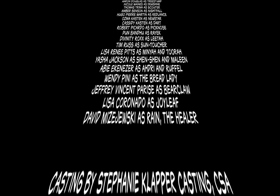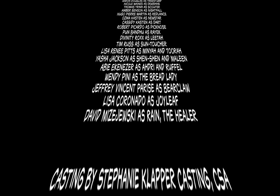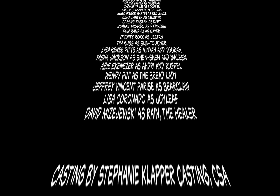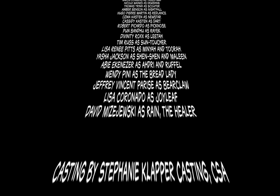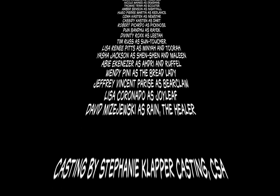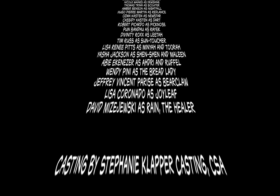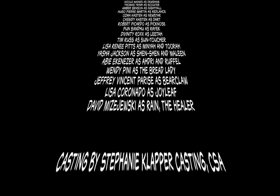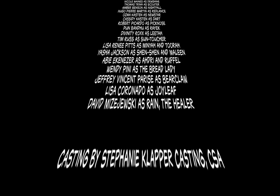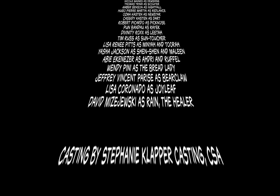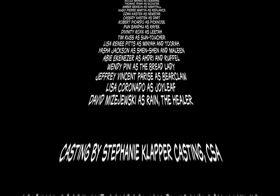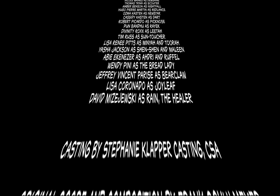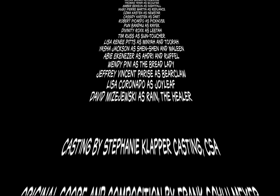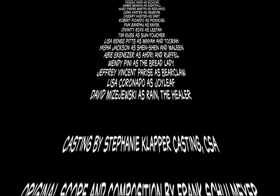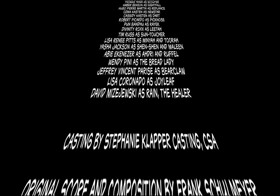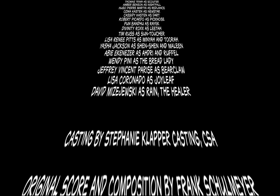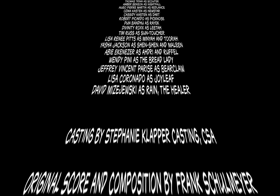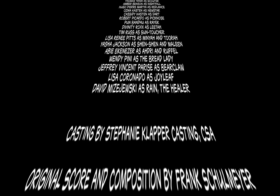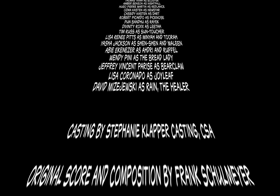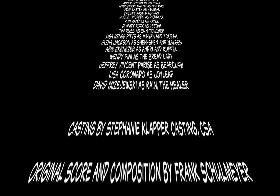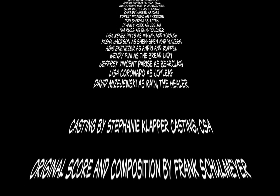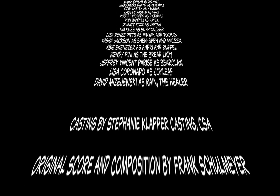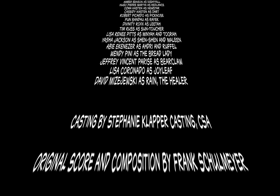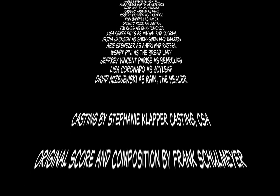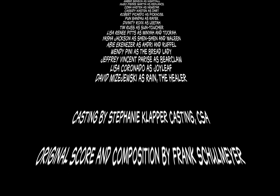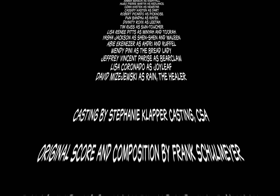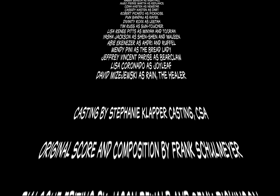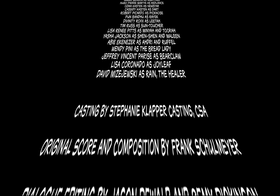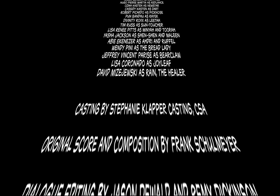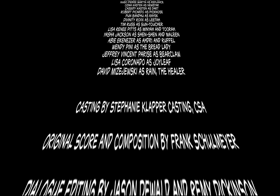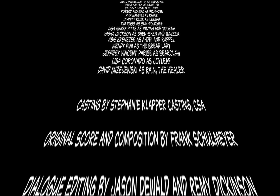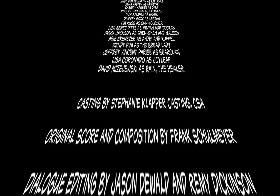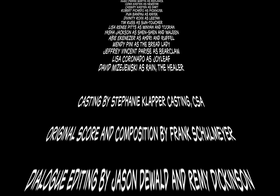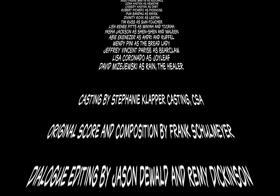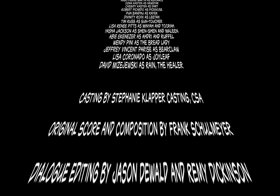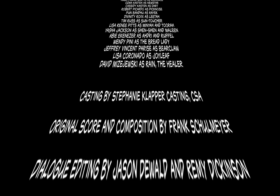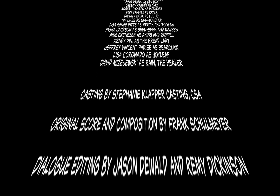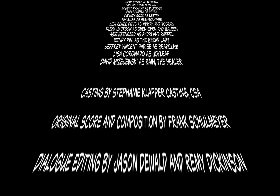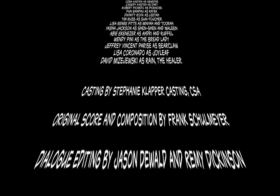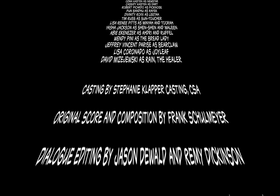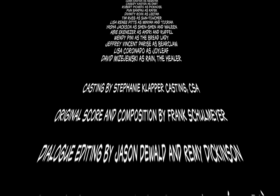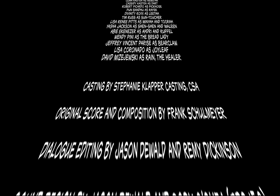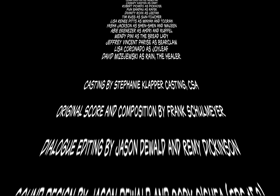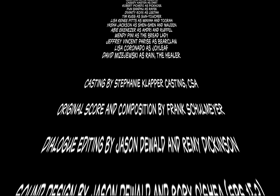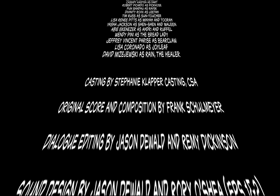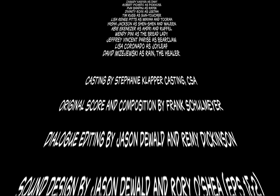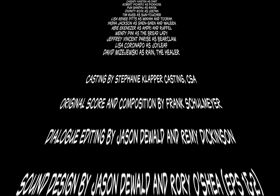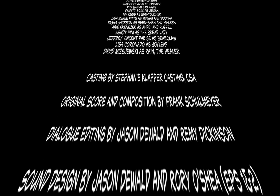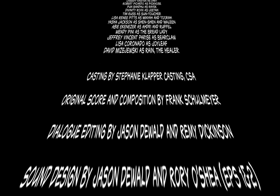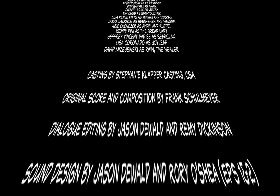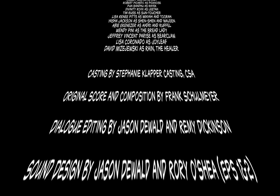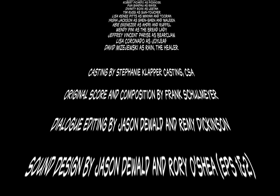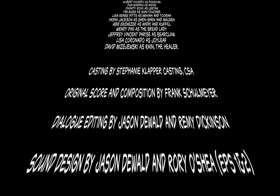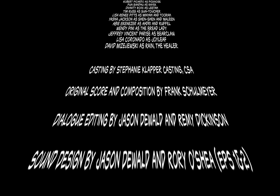as the Bread Lady, and Tim Russ as Sun Toucher. Casting by Stephanie Clapper Casting, CSA. Original